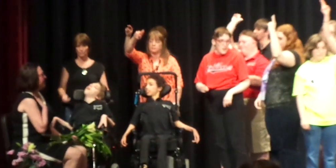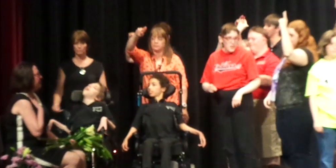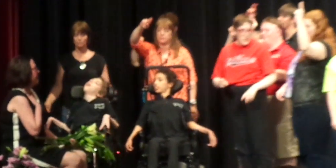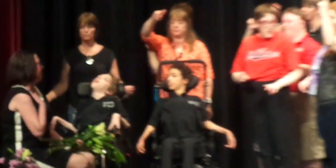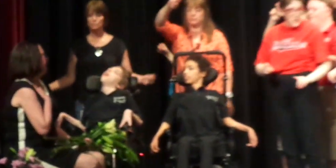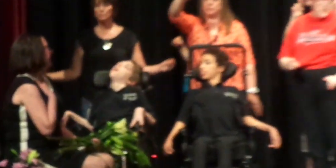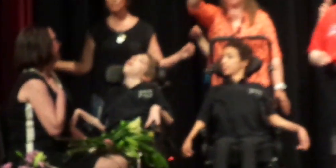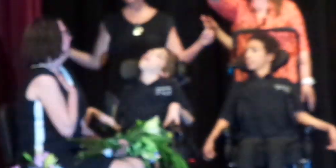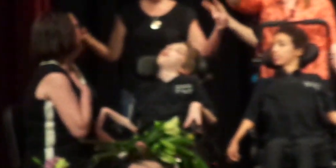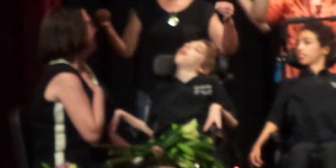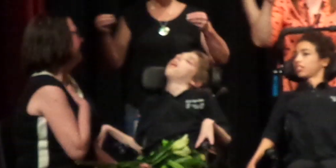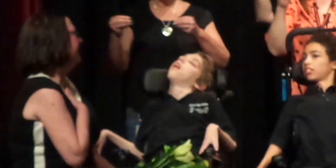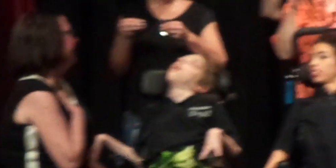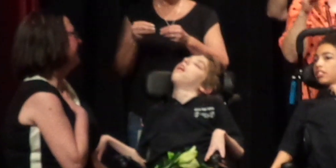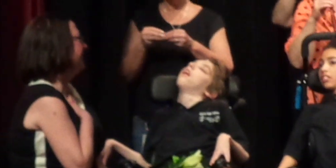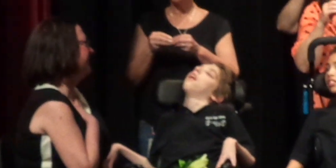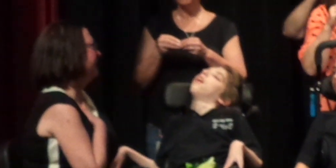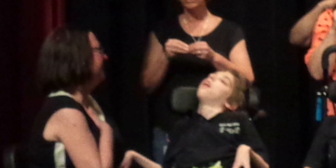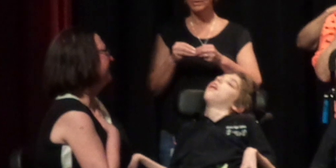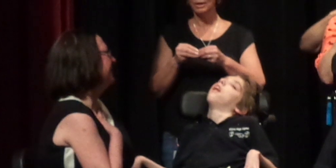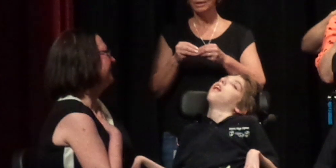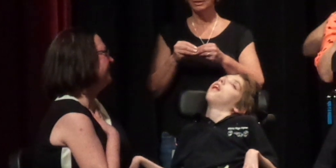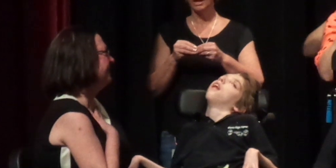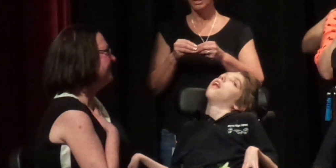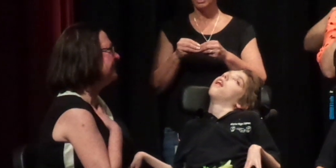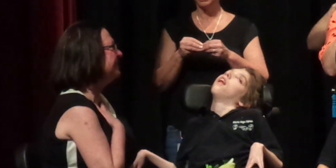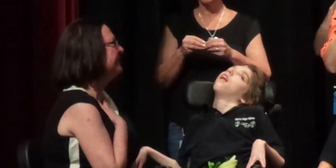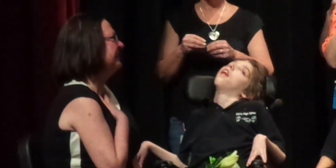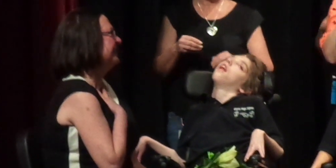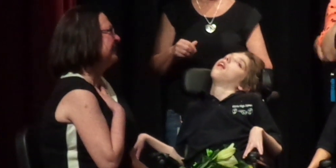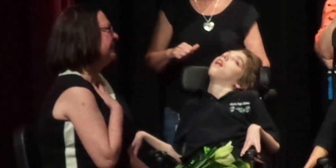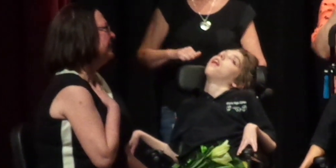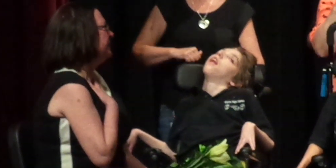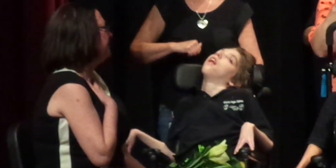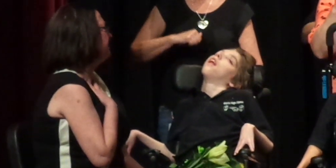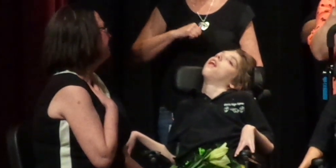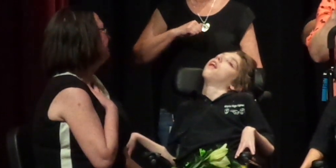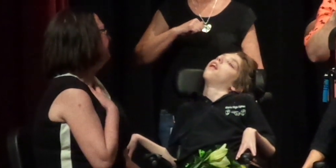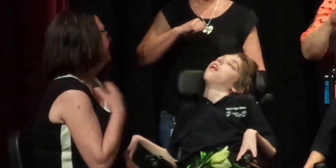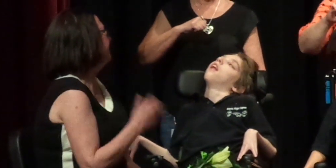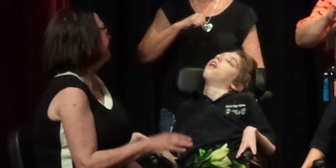up to more than I can.